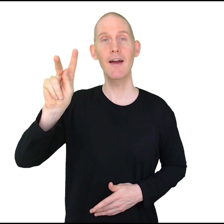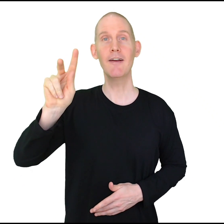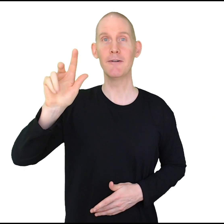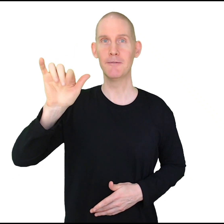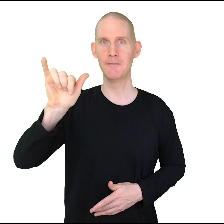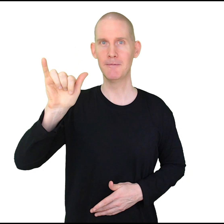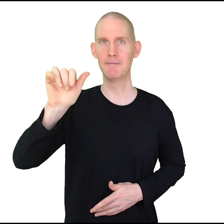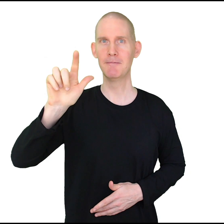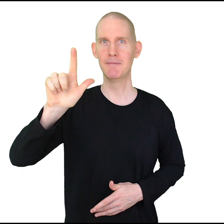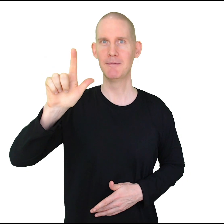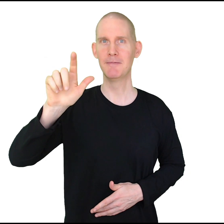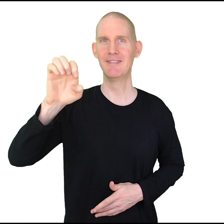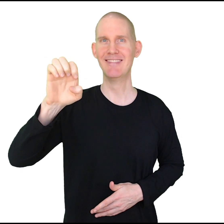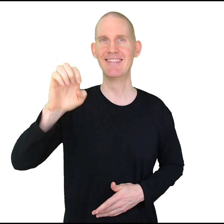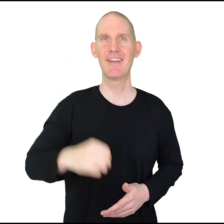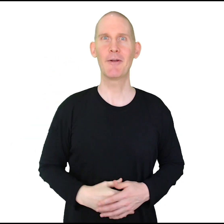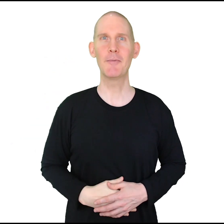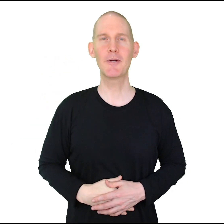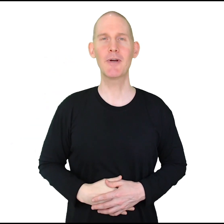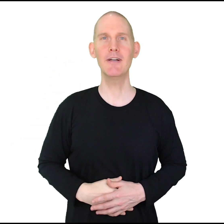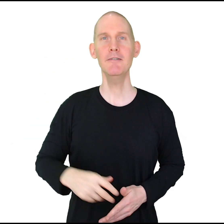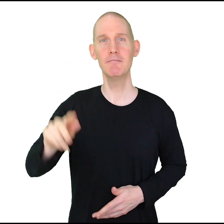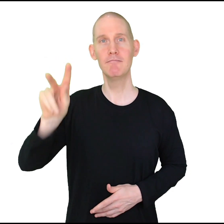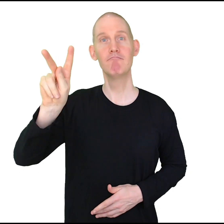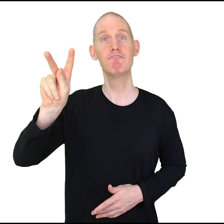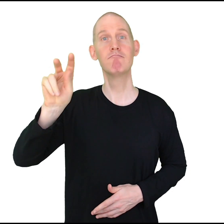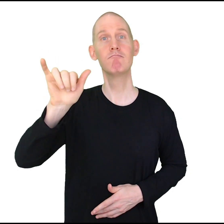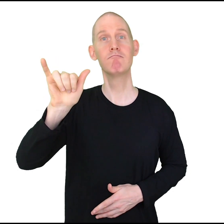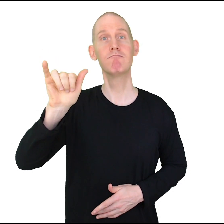Kyle. A little bit quicker.